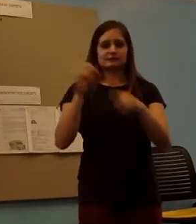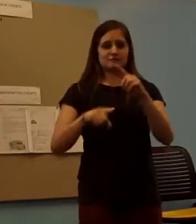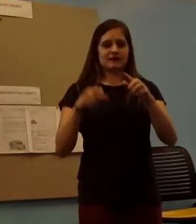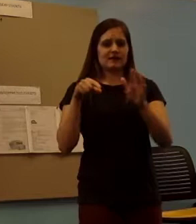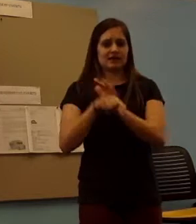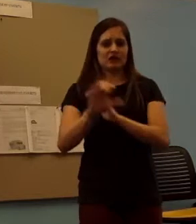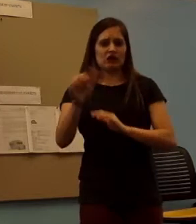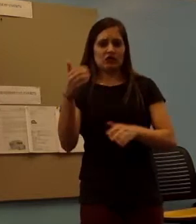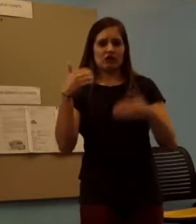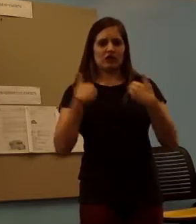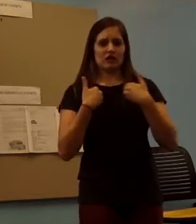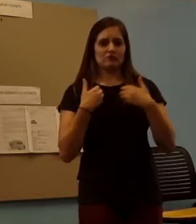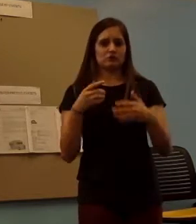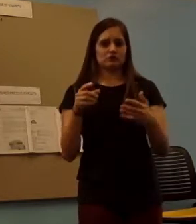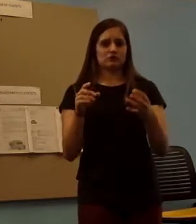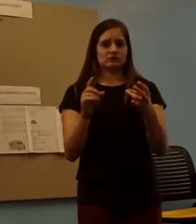all animals are equal.